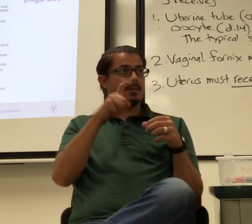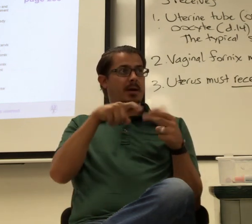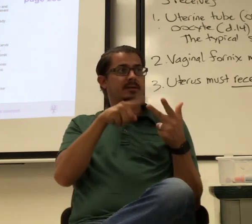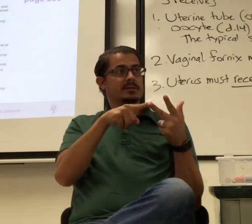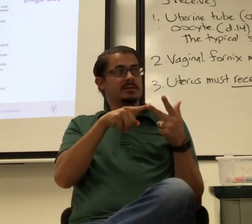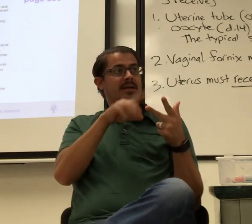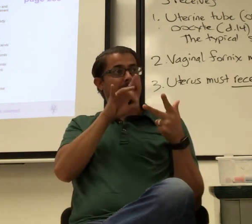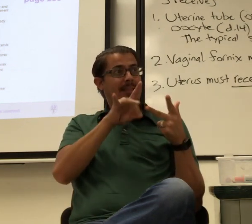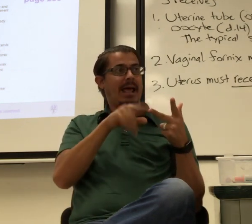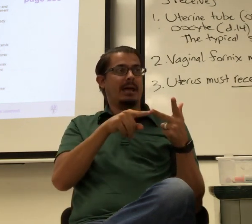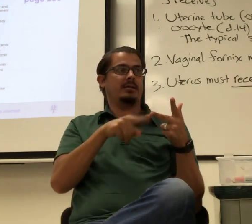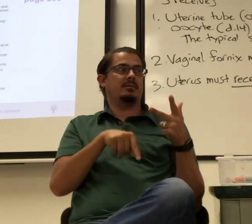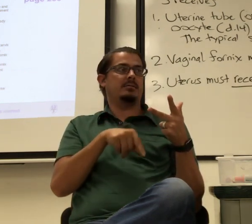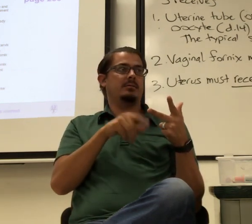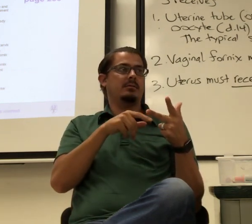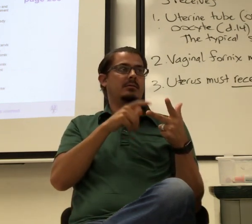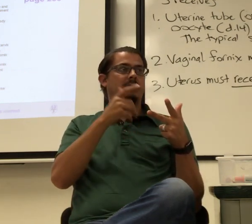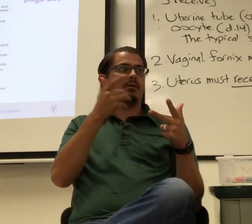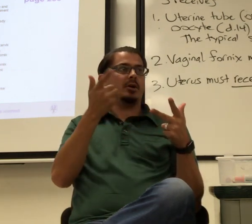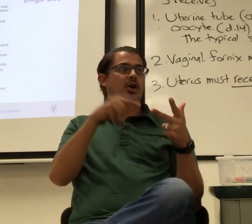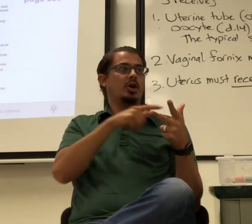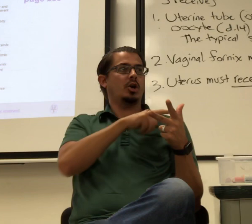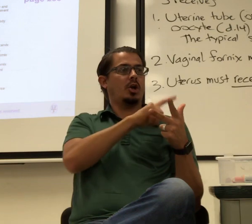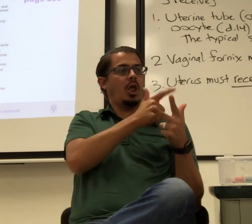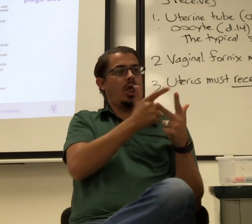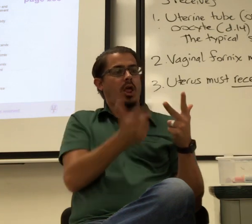have to occur in that order, okay?